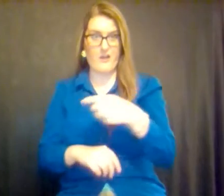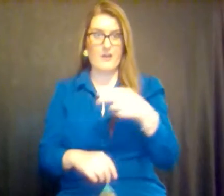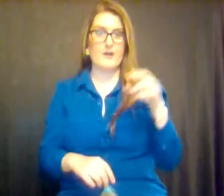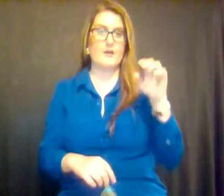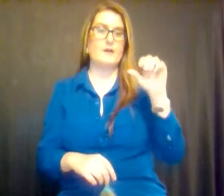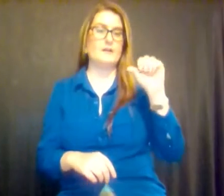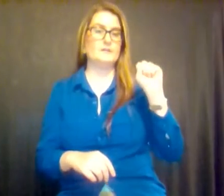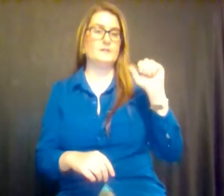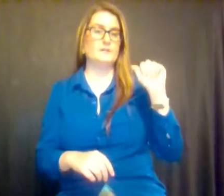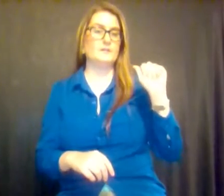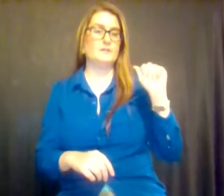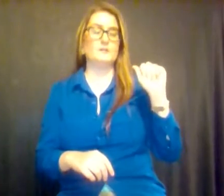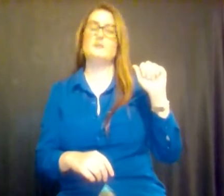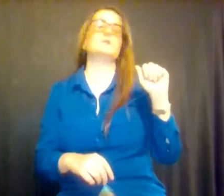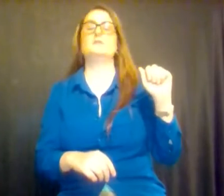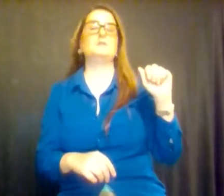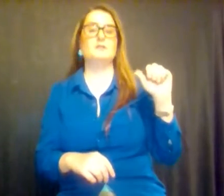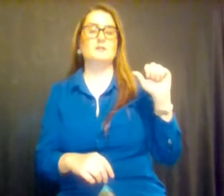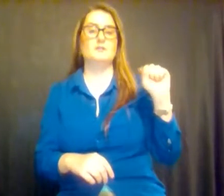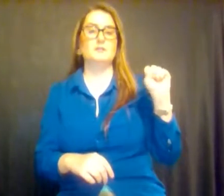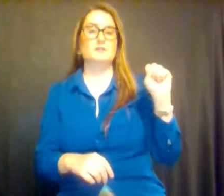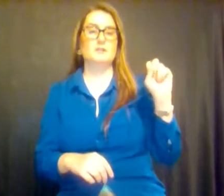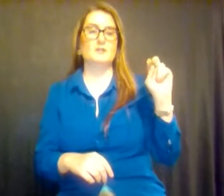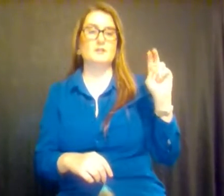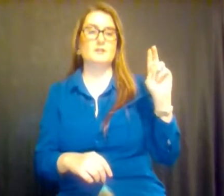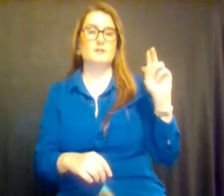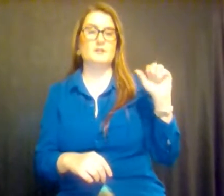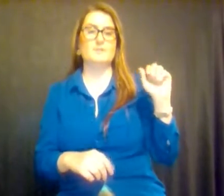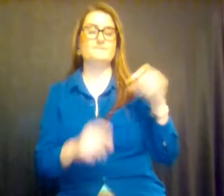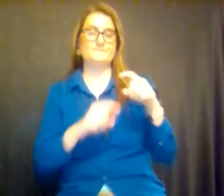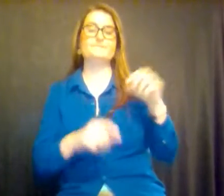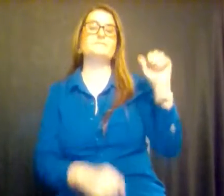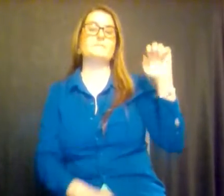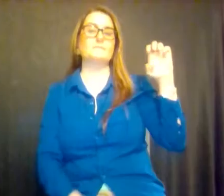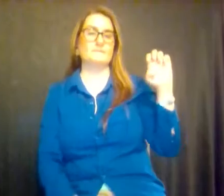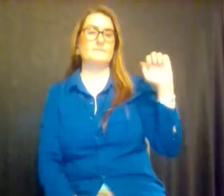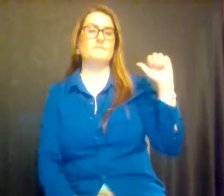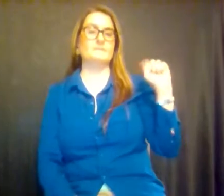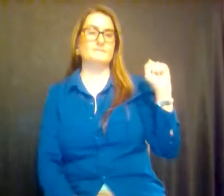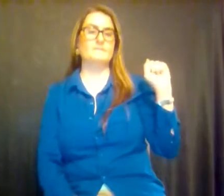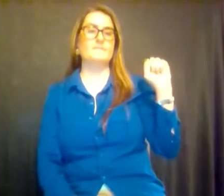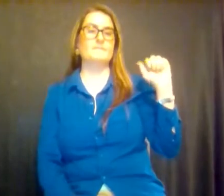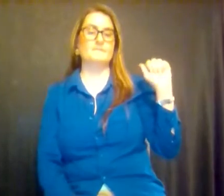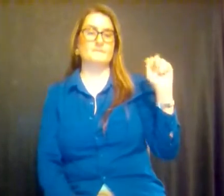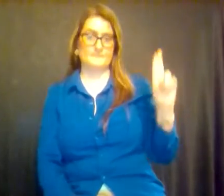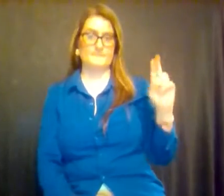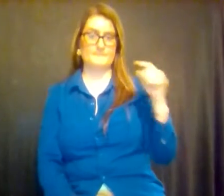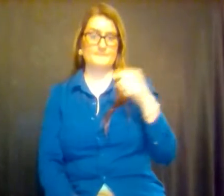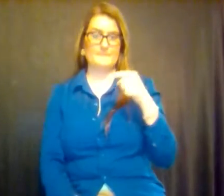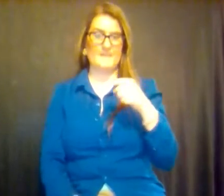Esau, because the name Esau means hairy. Think of his first day at school. "What's your name?" the teacher would ask